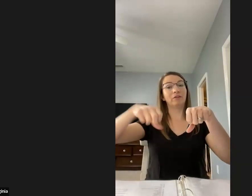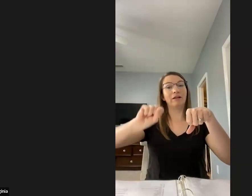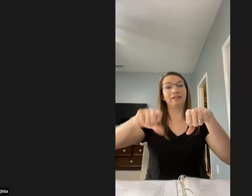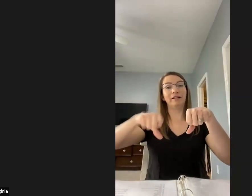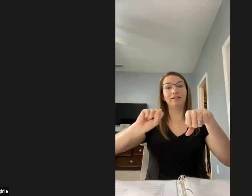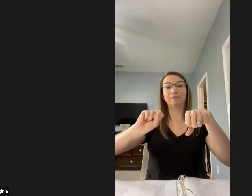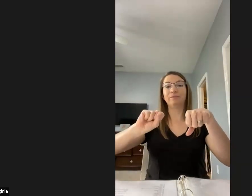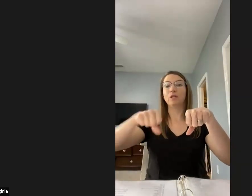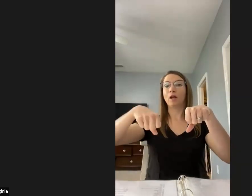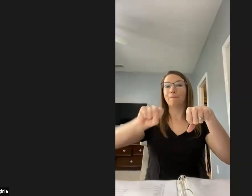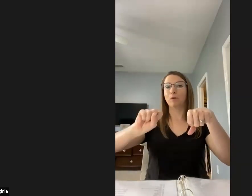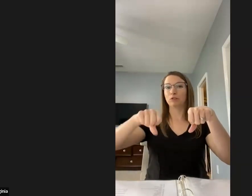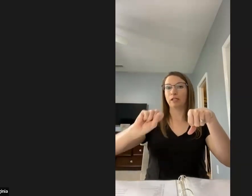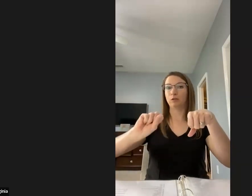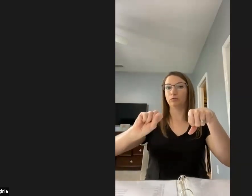add that. Motorcycle.